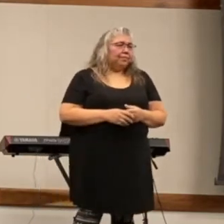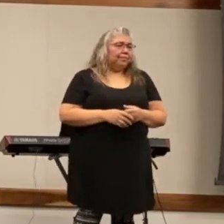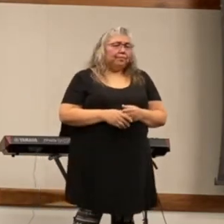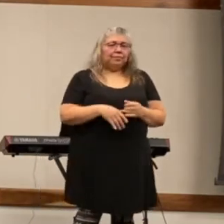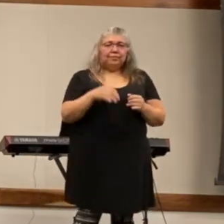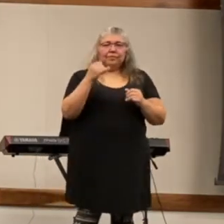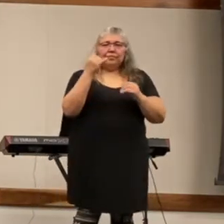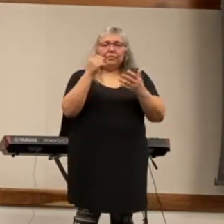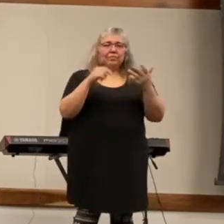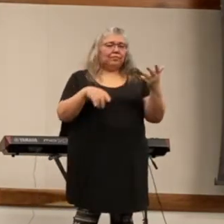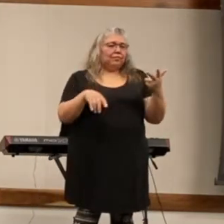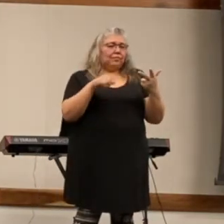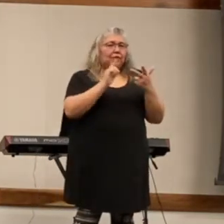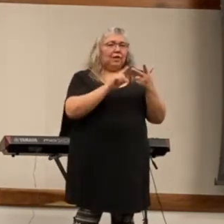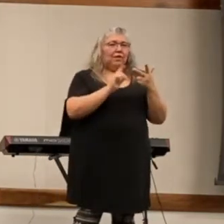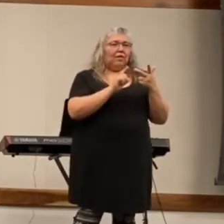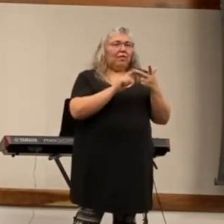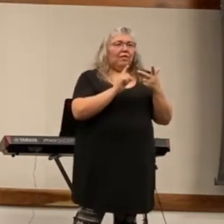Last point.